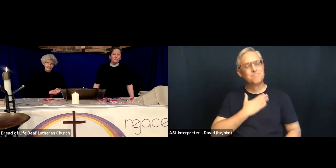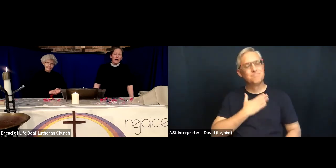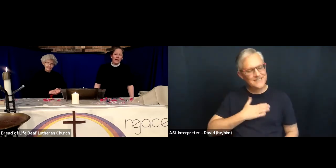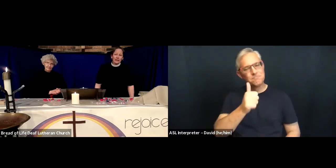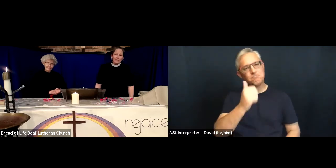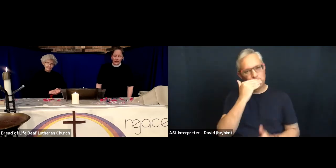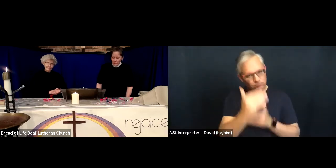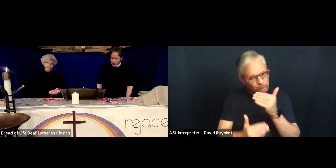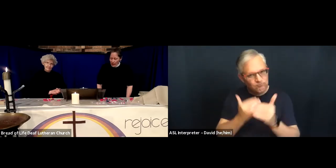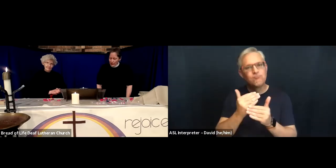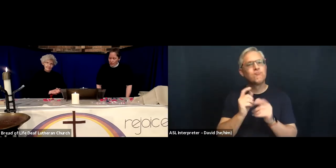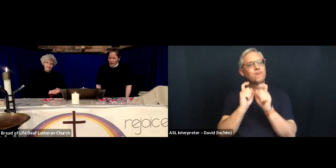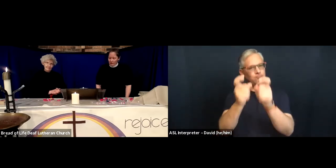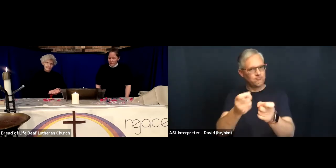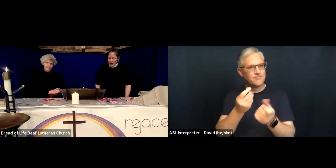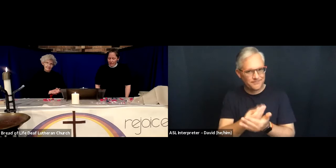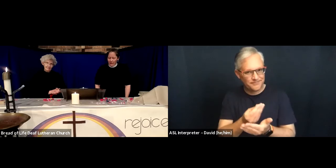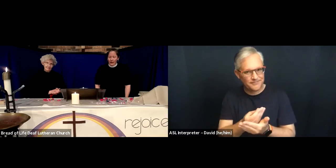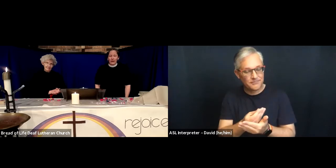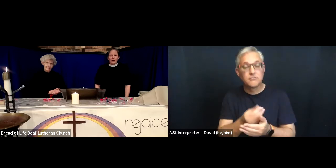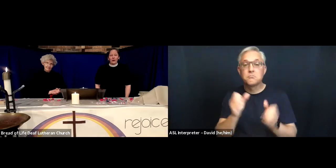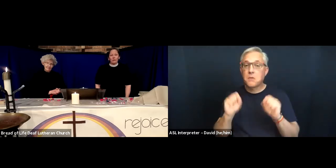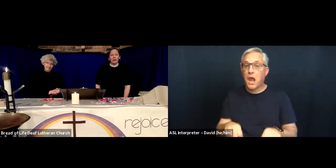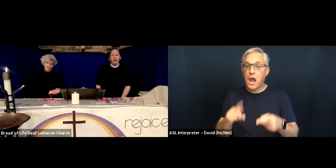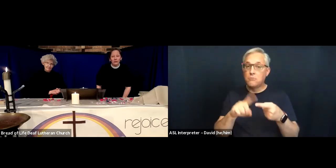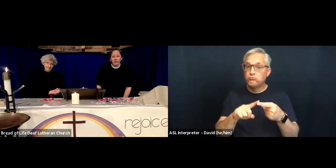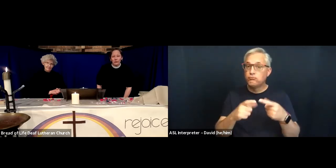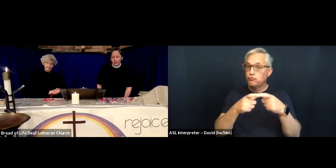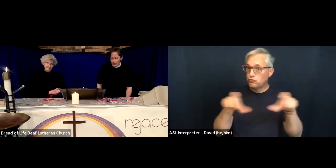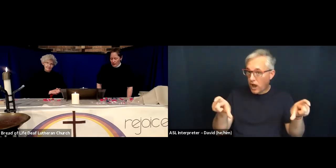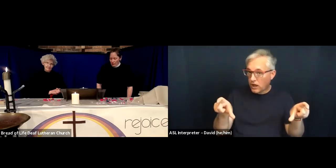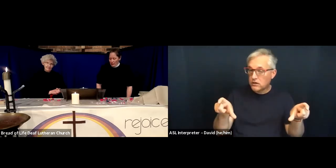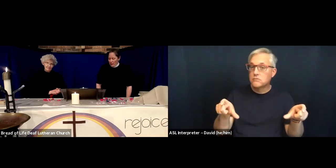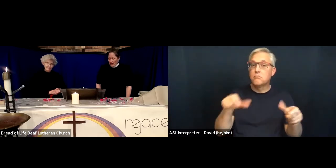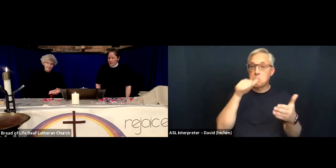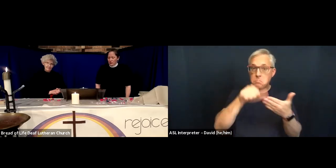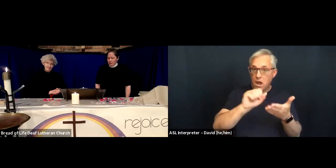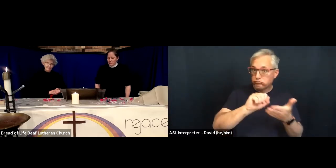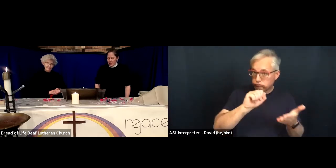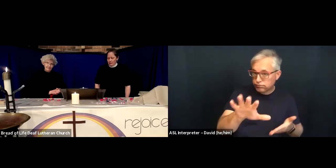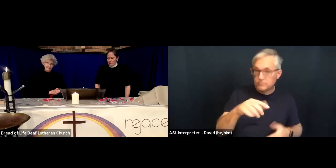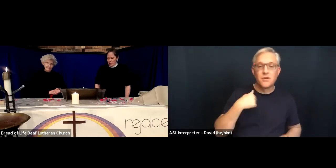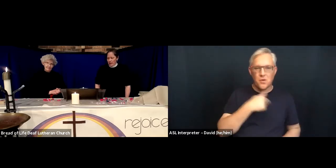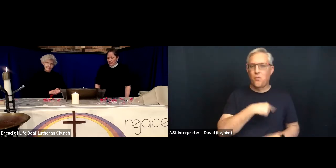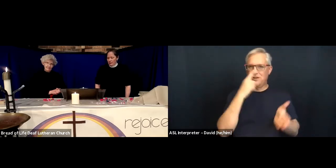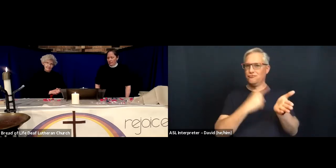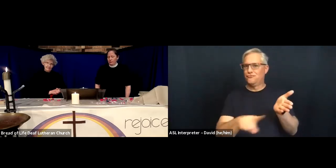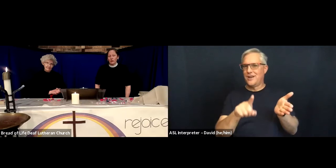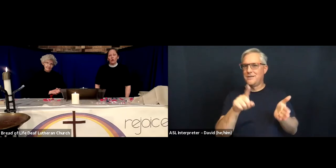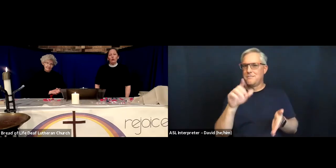You can send a check to Bread of Life. We want to let you know we do check our mailbox multiple times a